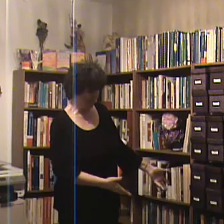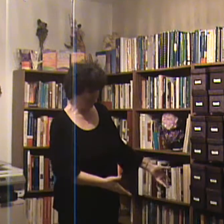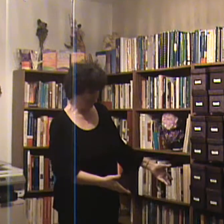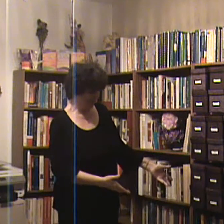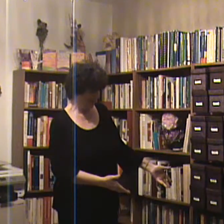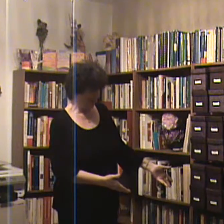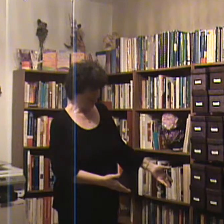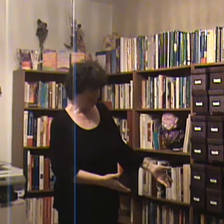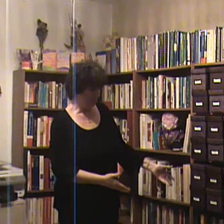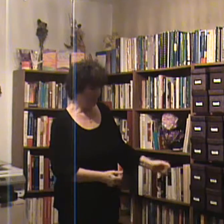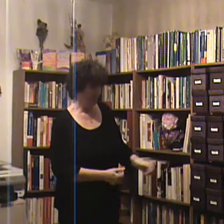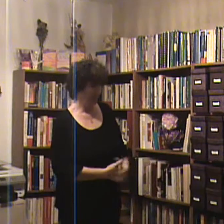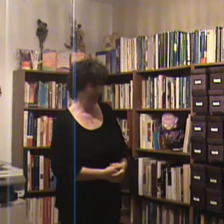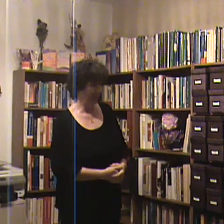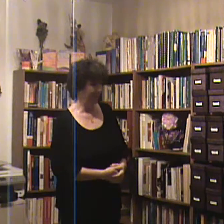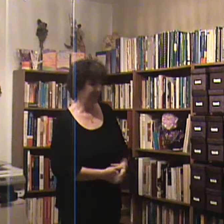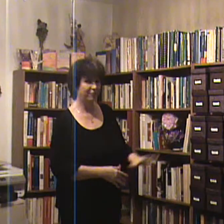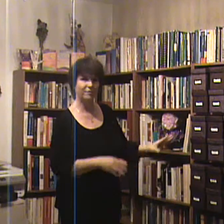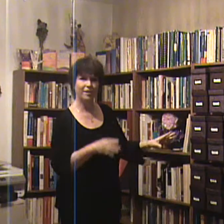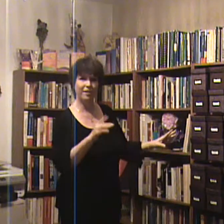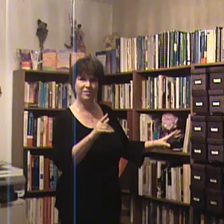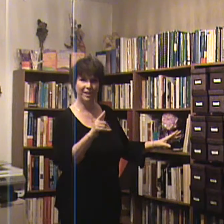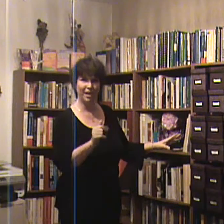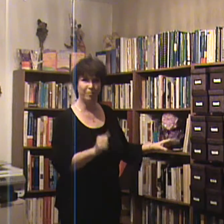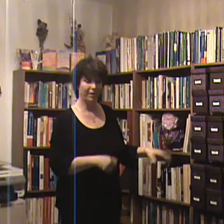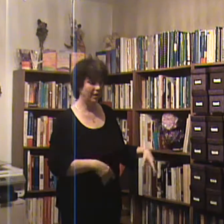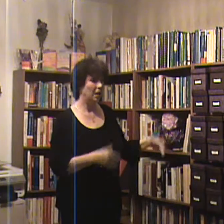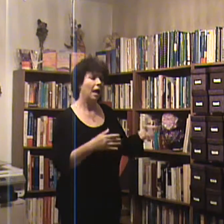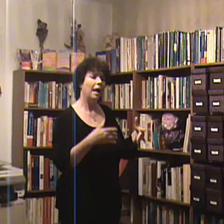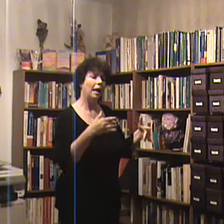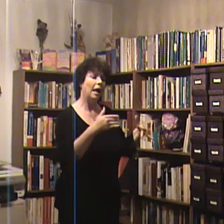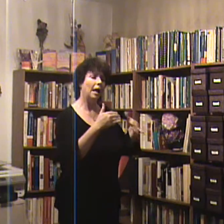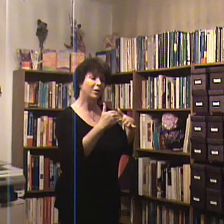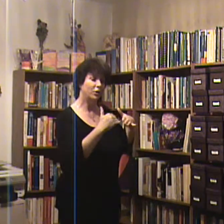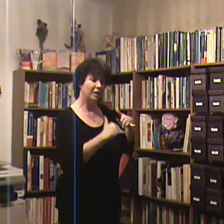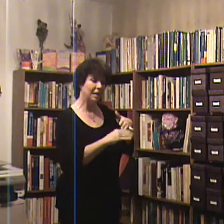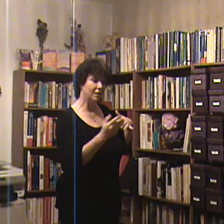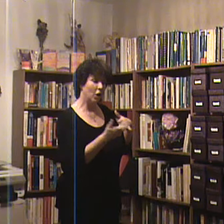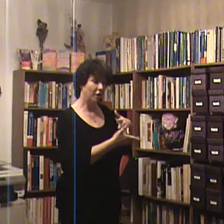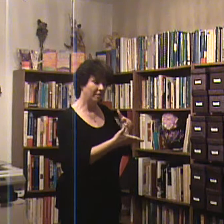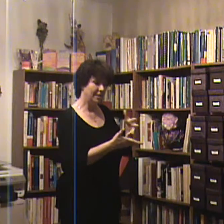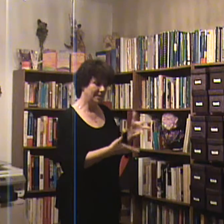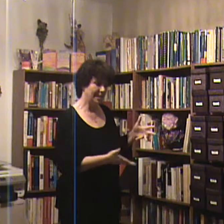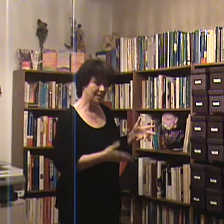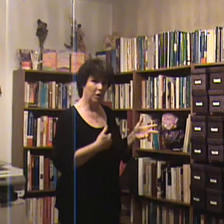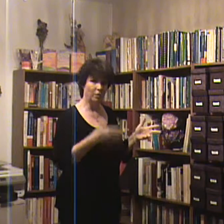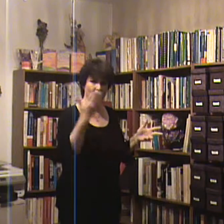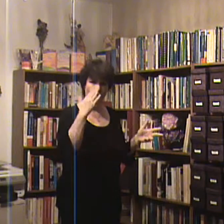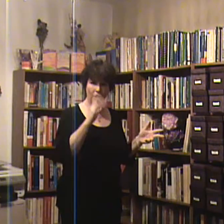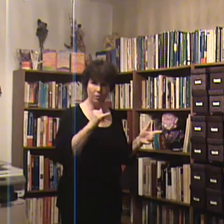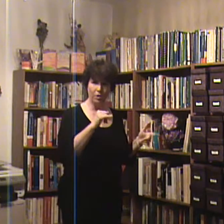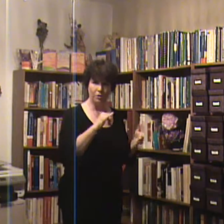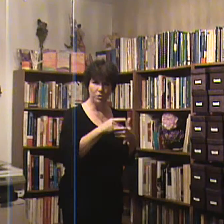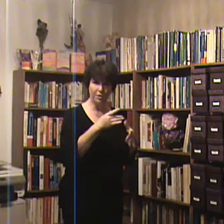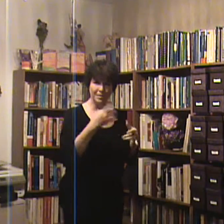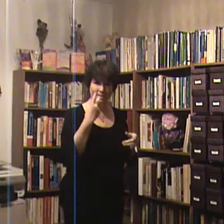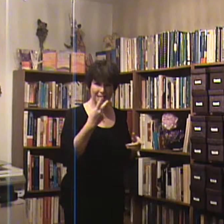segment of the library. Underneath all of these things here, which I don't know if you can see